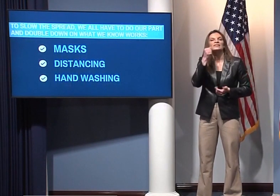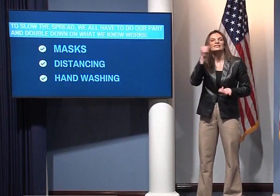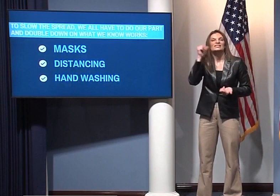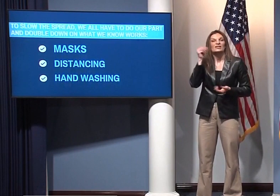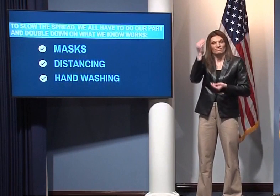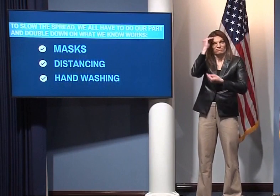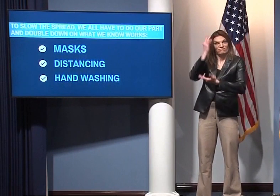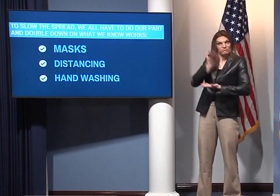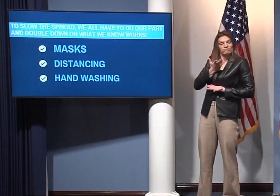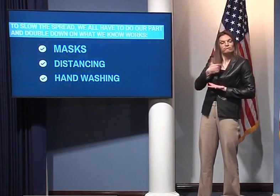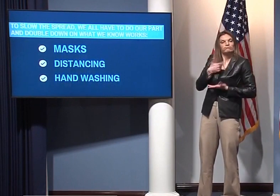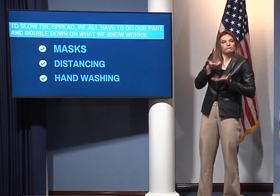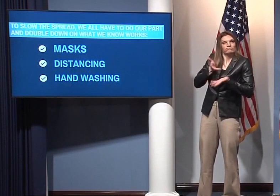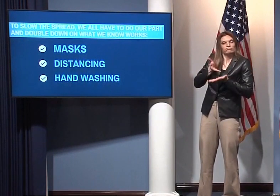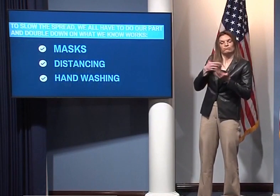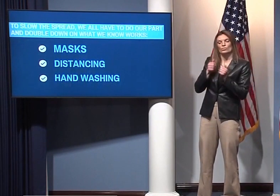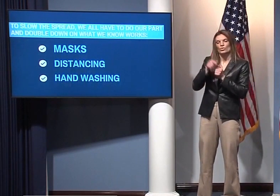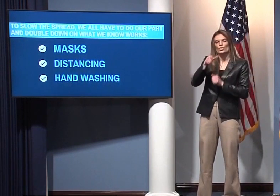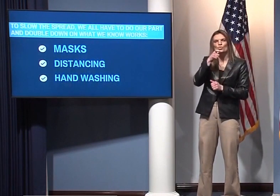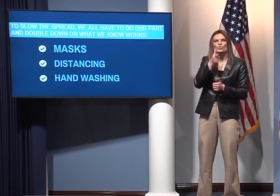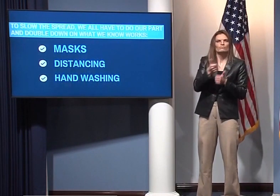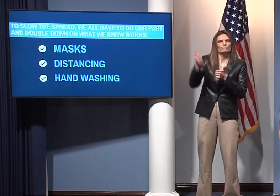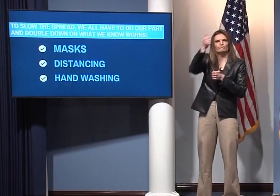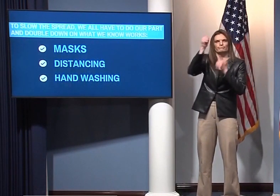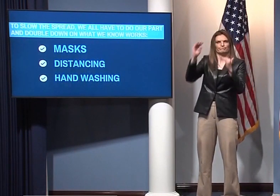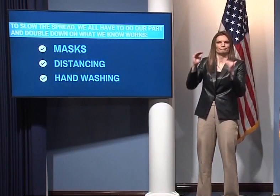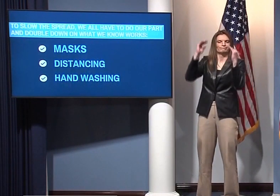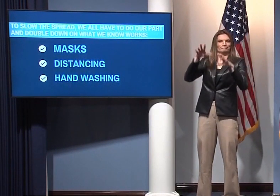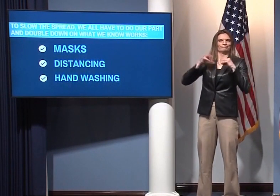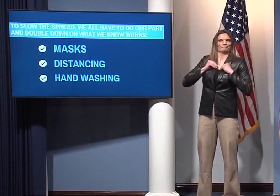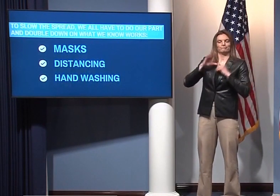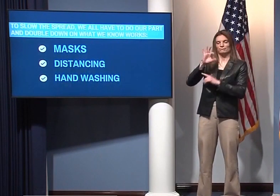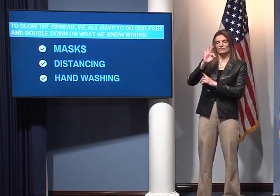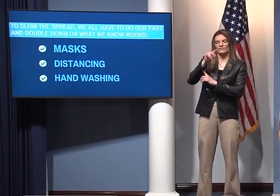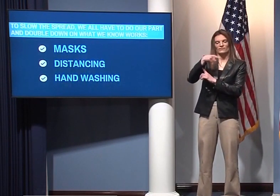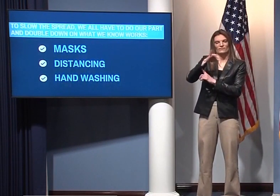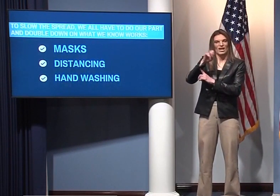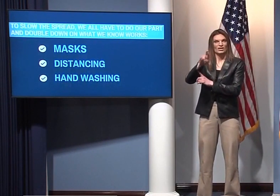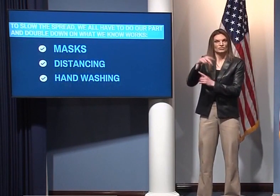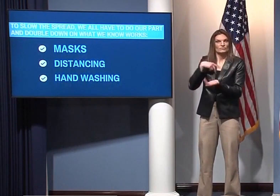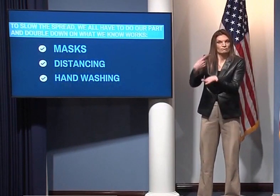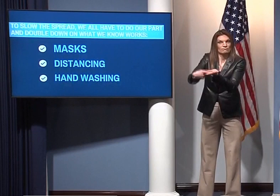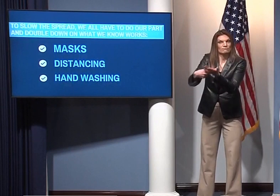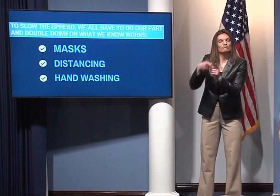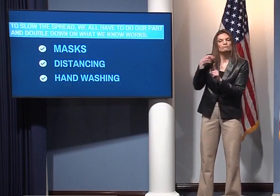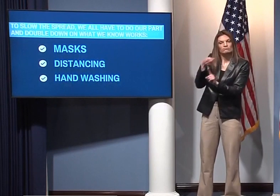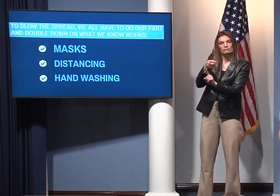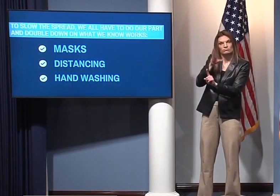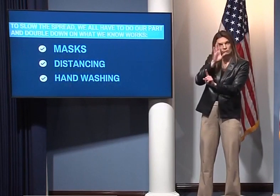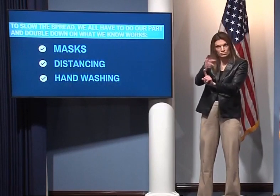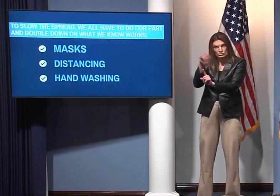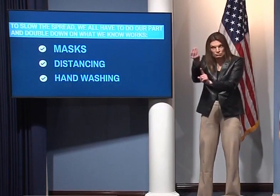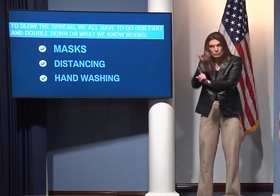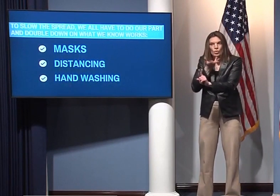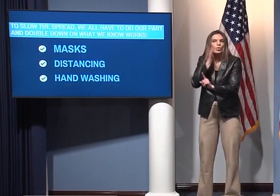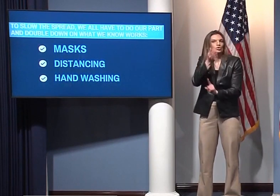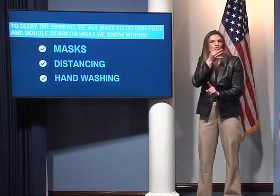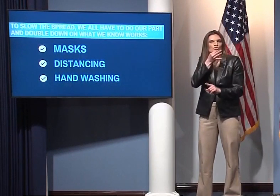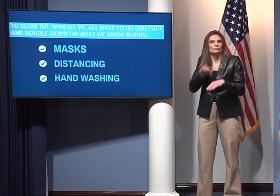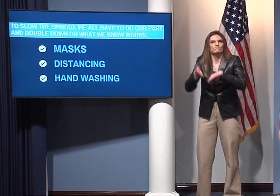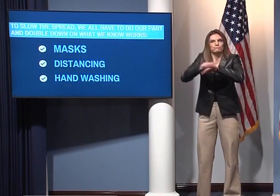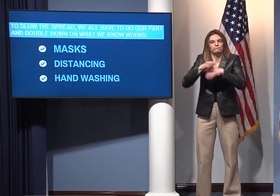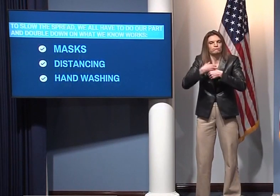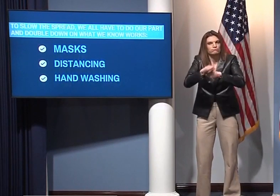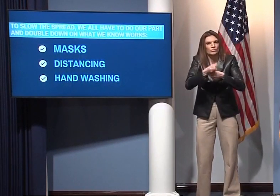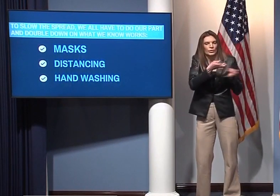they are upping their COVID vaccine output by 10%. This is great news, and it demonstrates the hard work and ingenuity